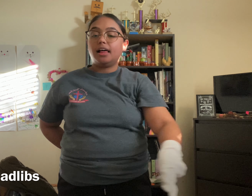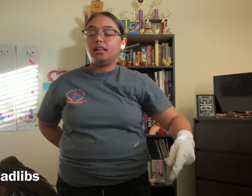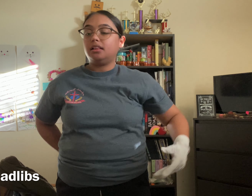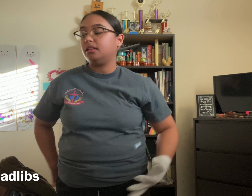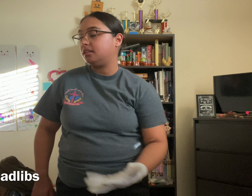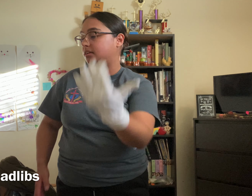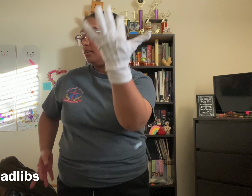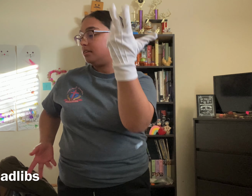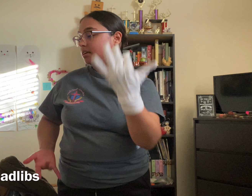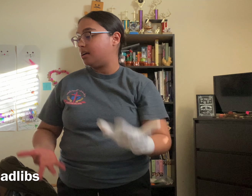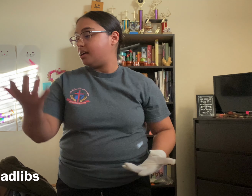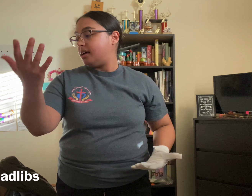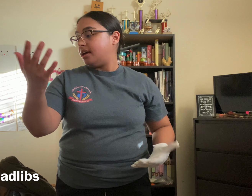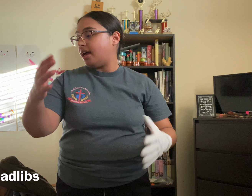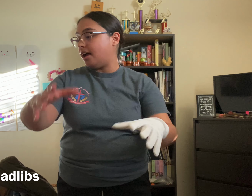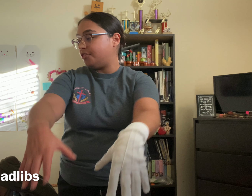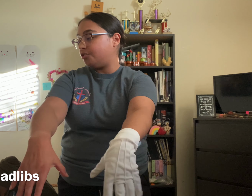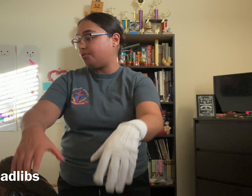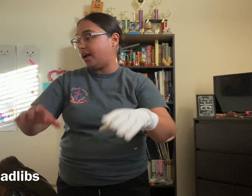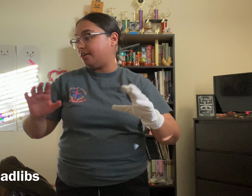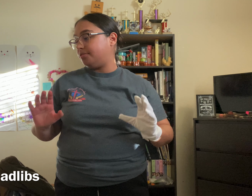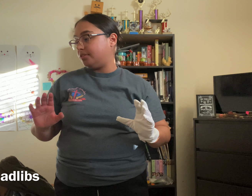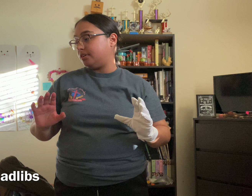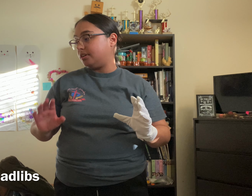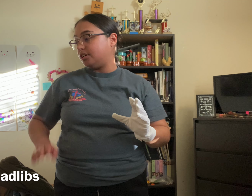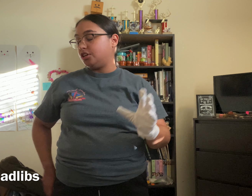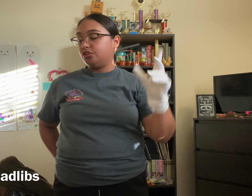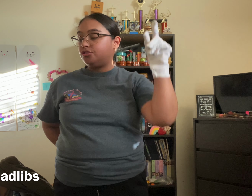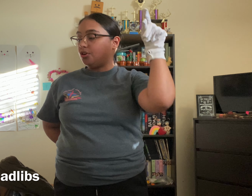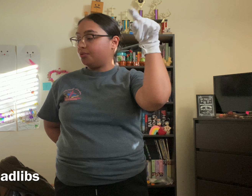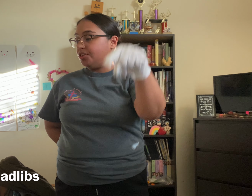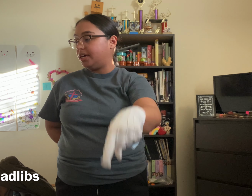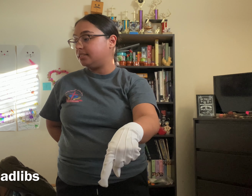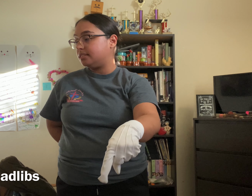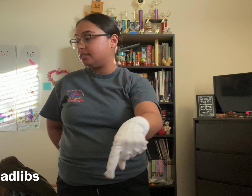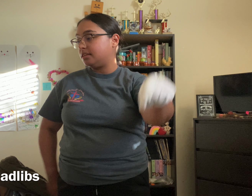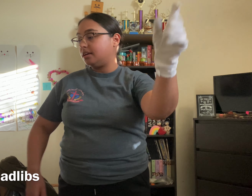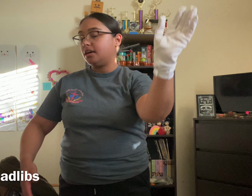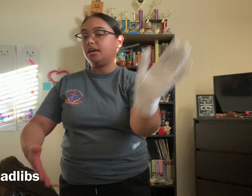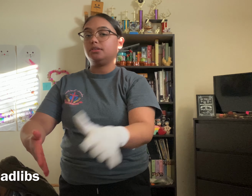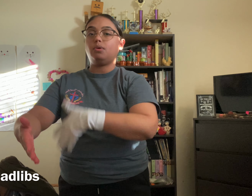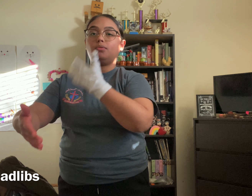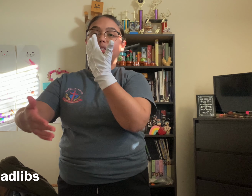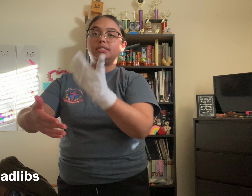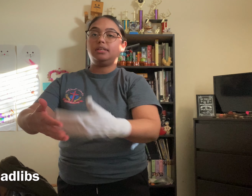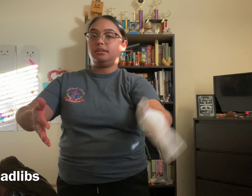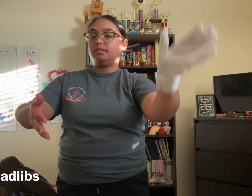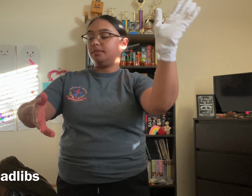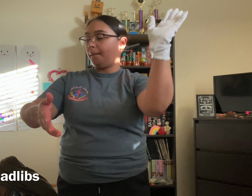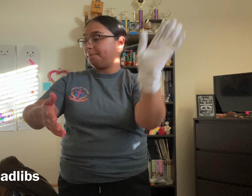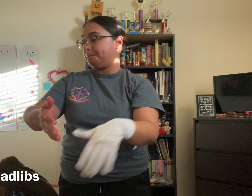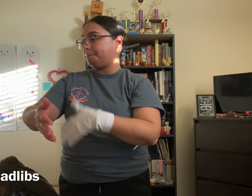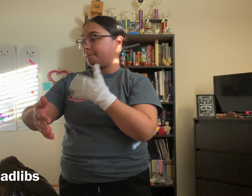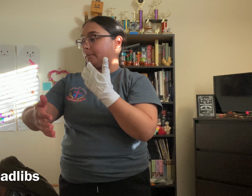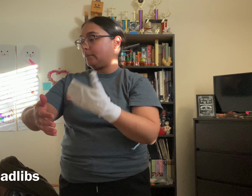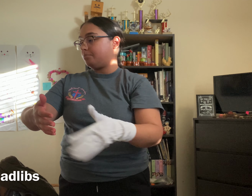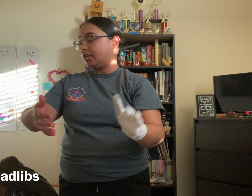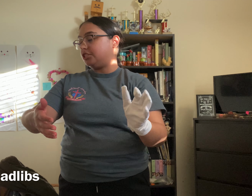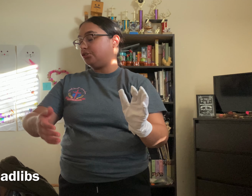hell, and the grave. So this is what we sing. Let's do that